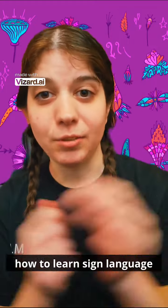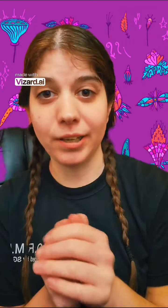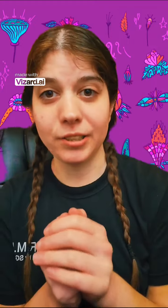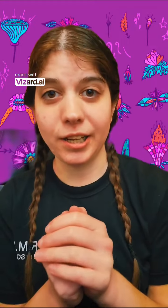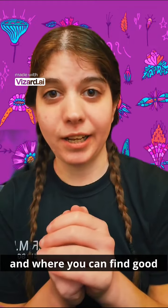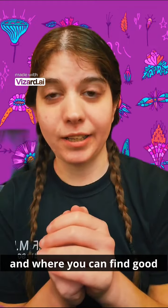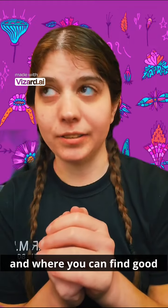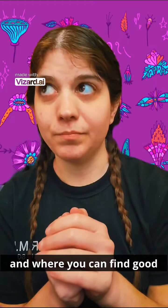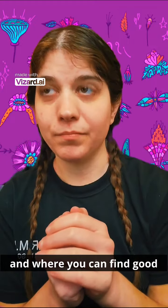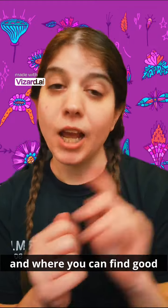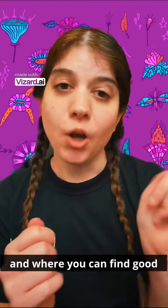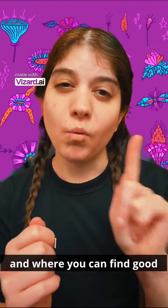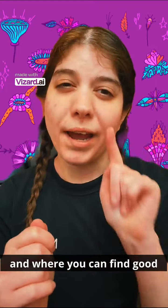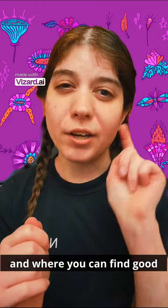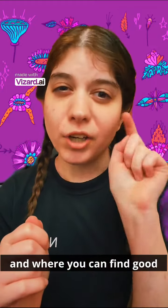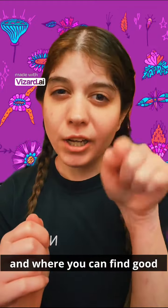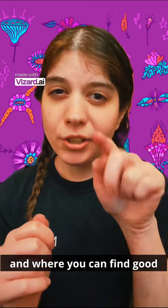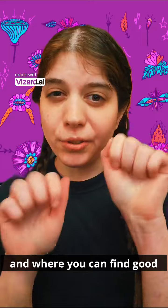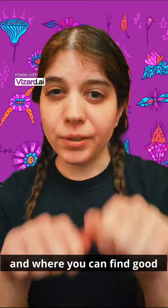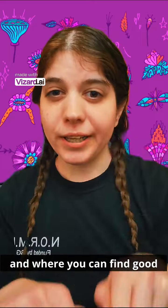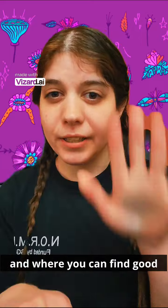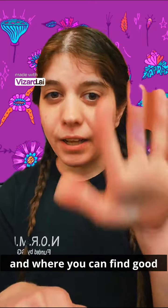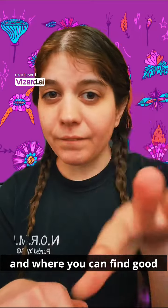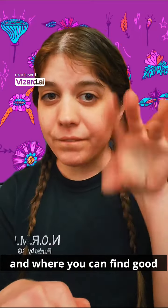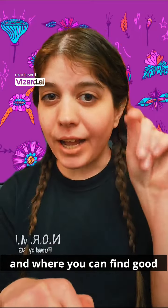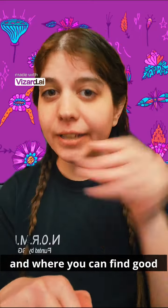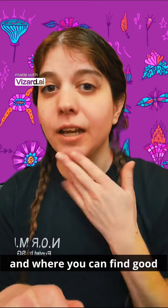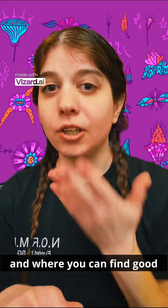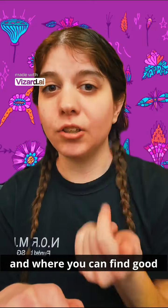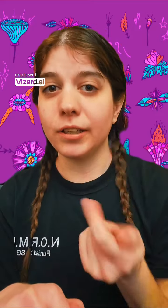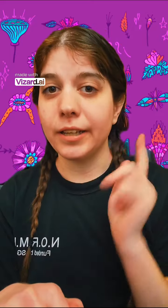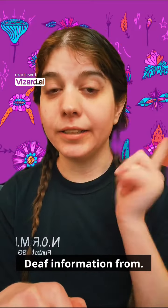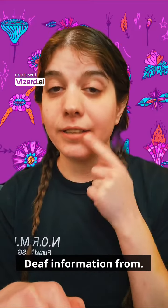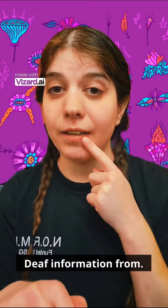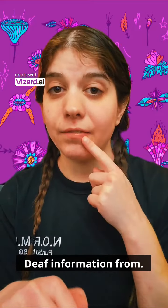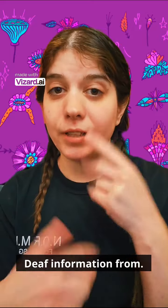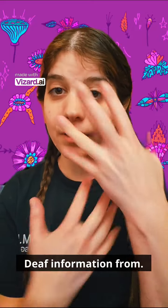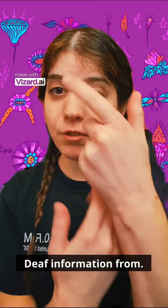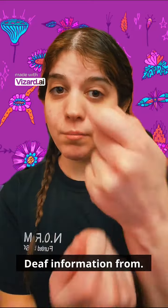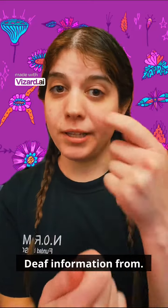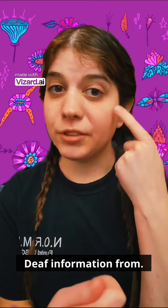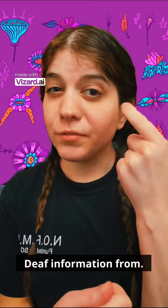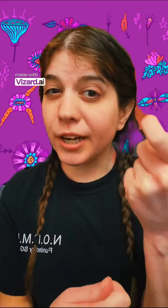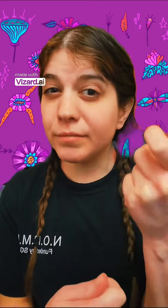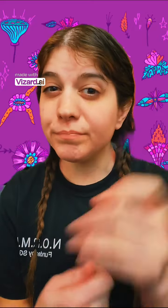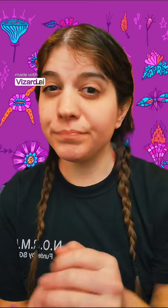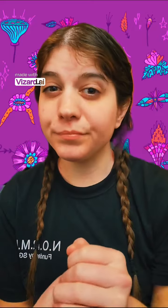language and where you can find good deaf information from.